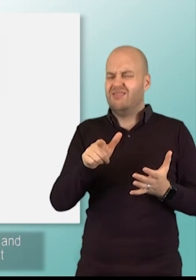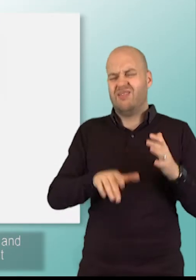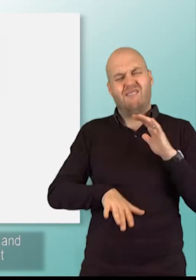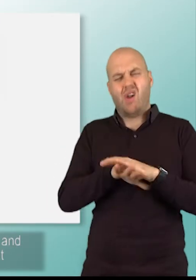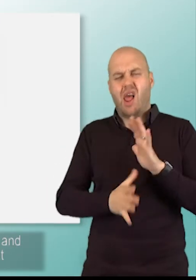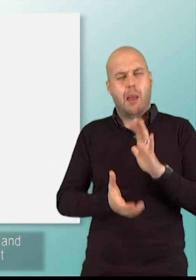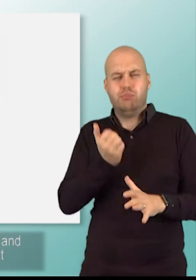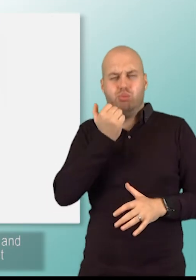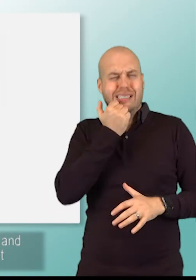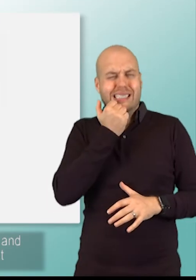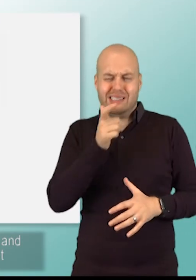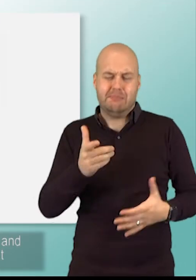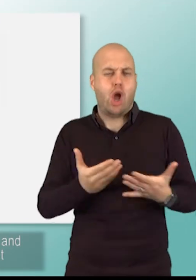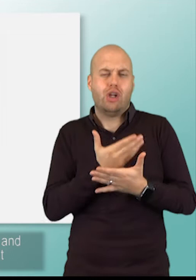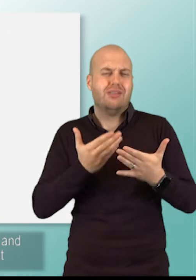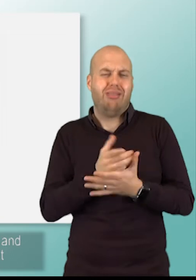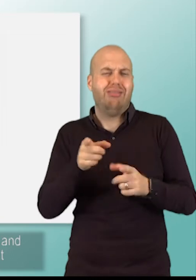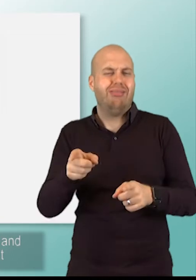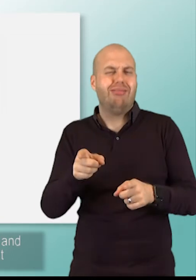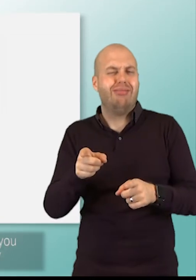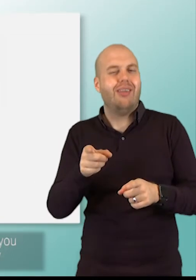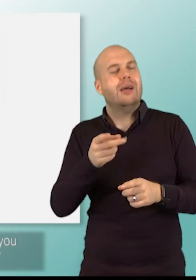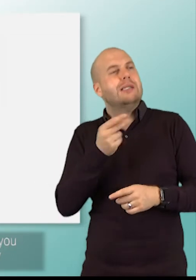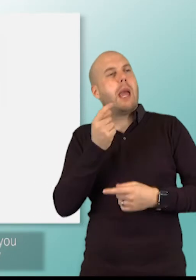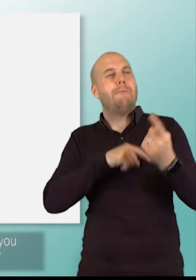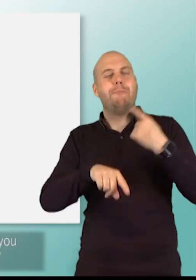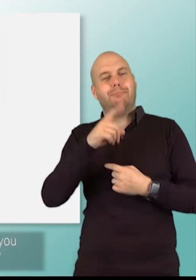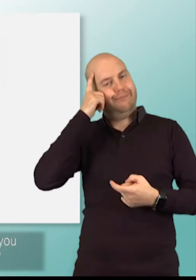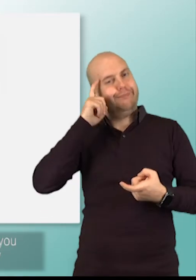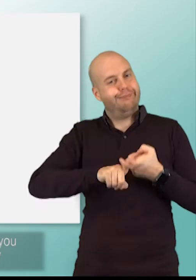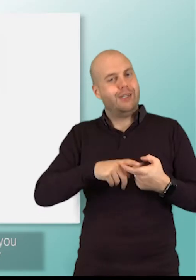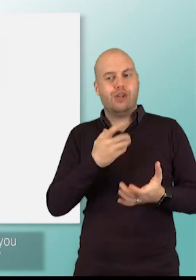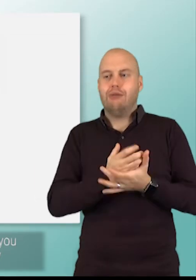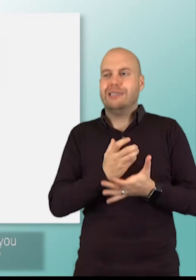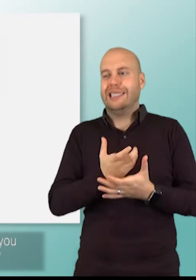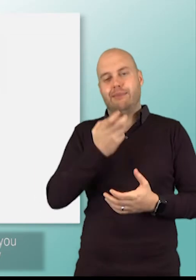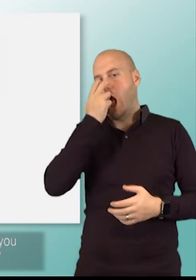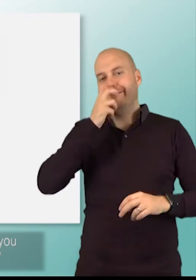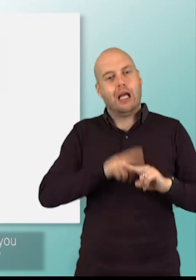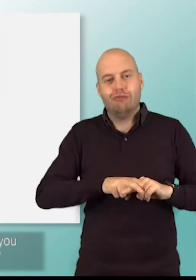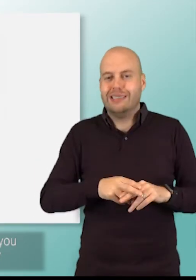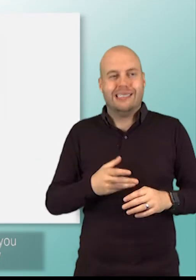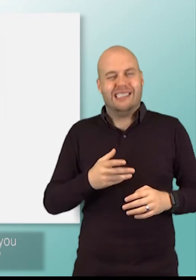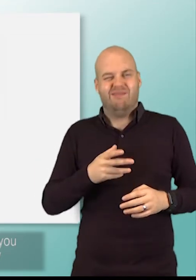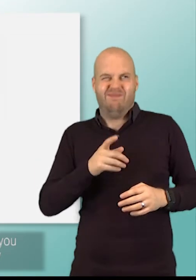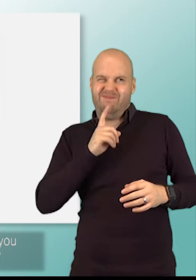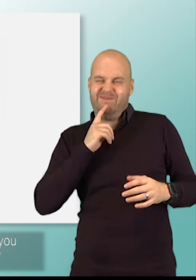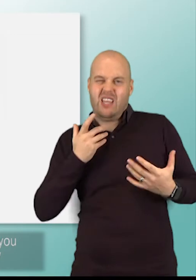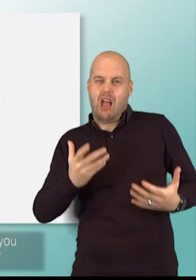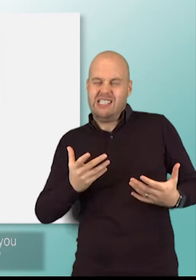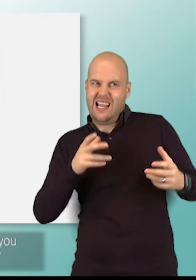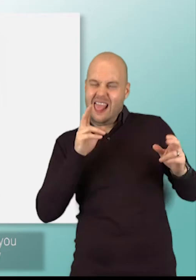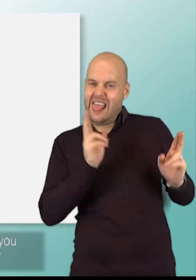modern, because any idea that people have that the charity sector is old-fashioned or pedestrian or, you